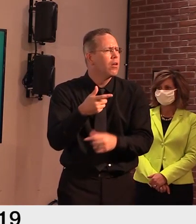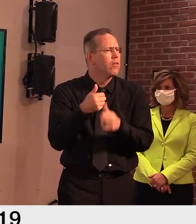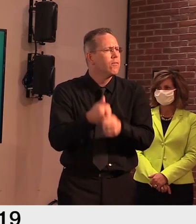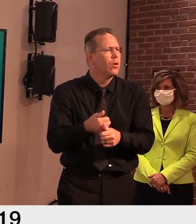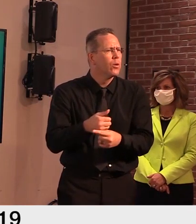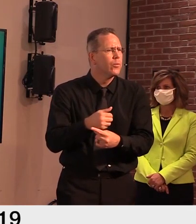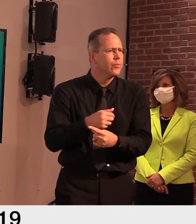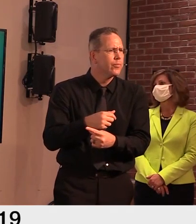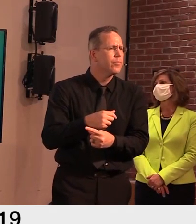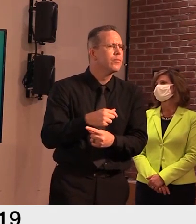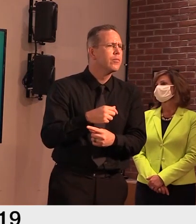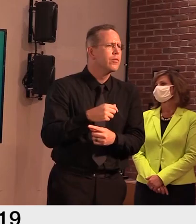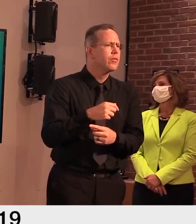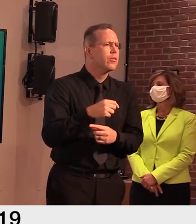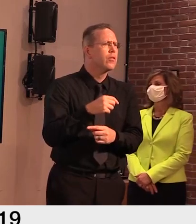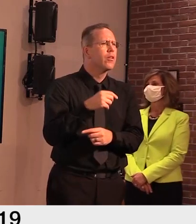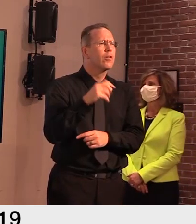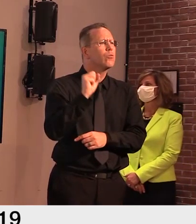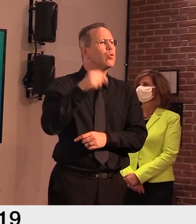chose that one.